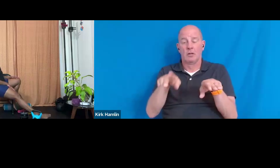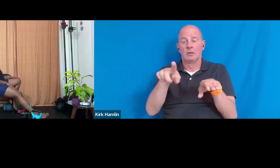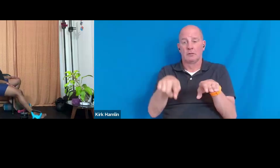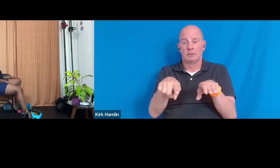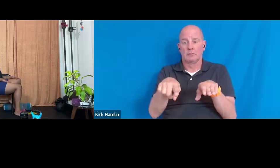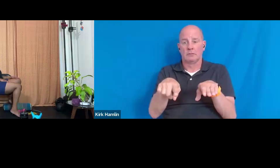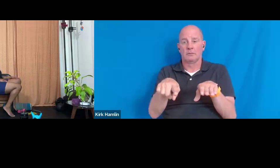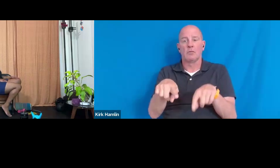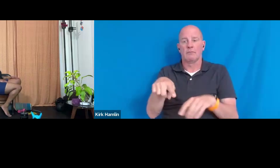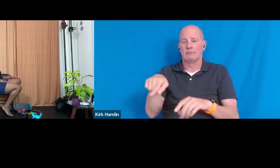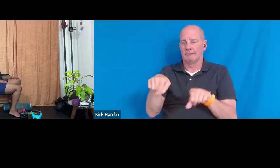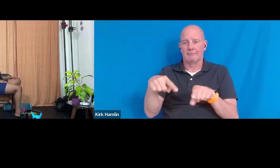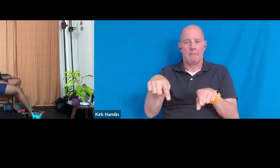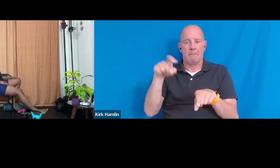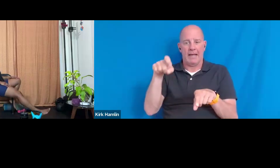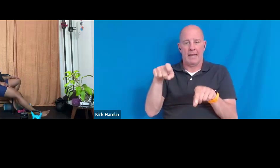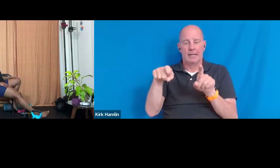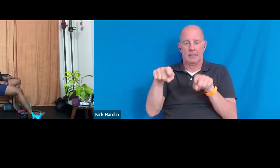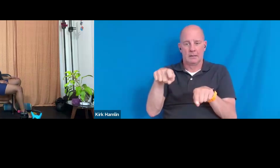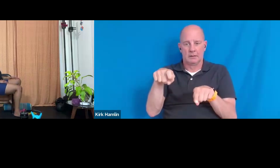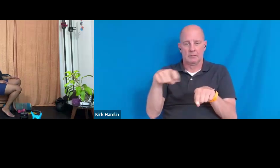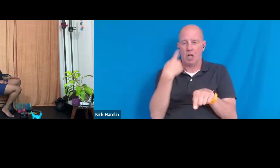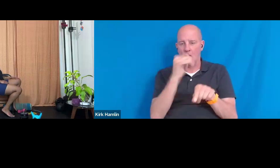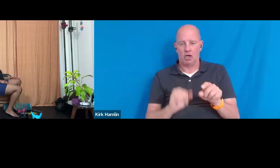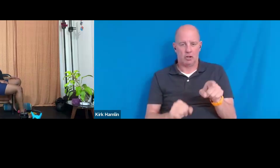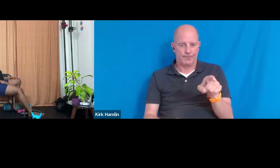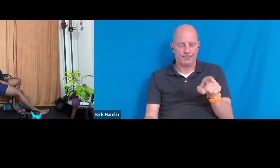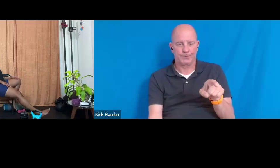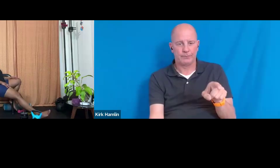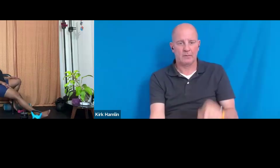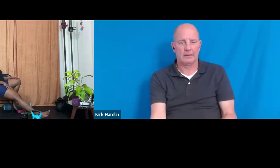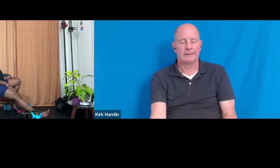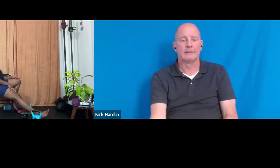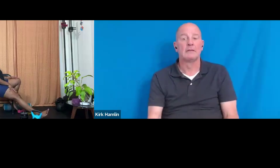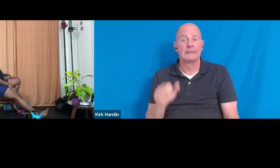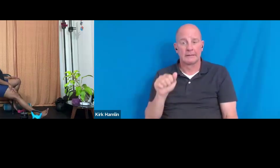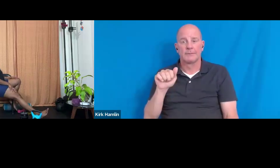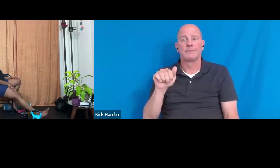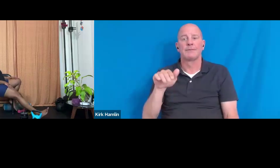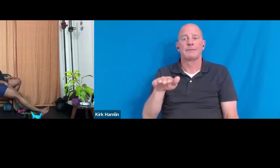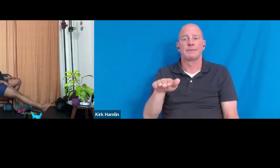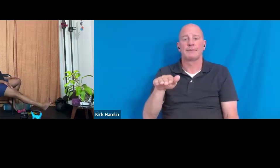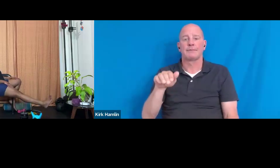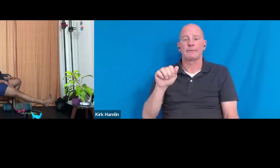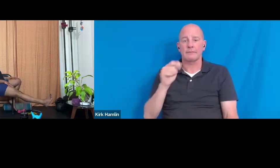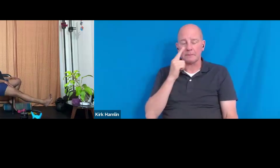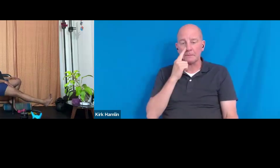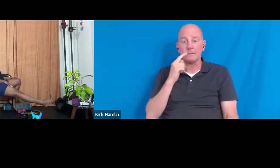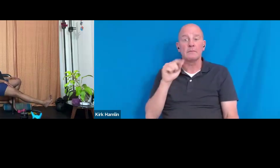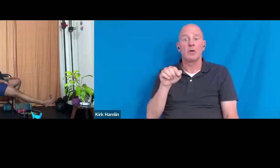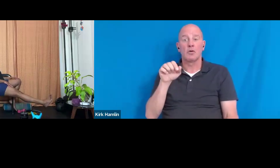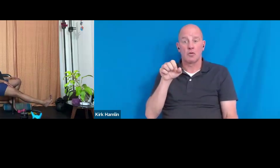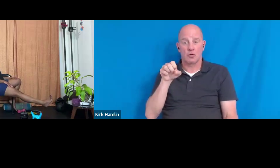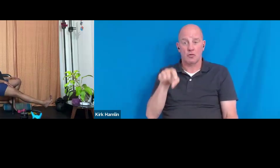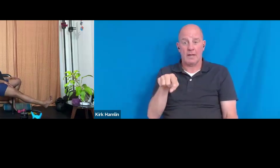we have options. We could return to the heel slides, or we could squeeze that leg straight and see if we